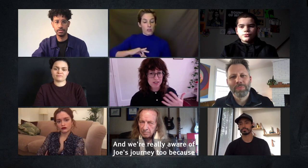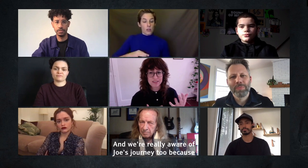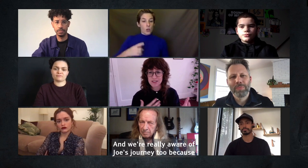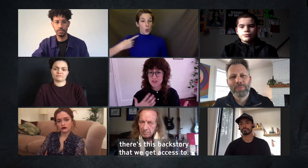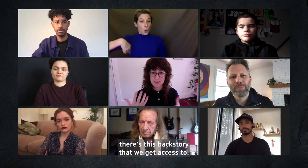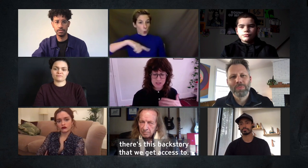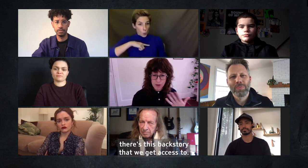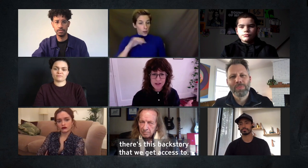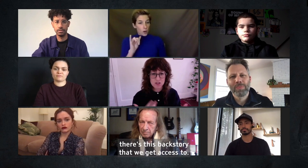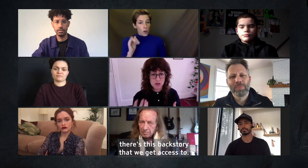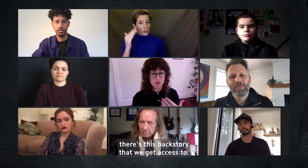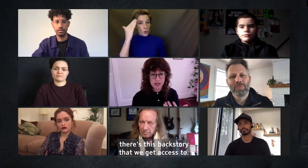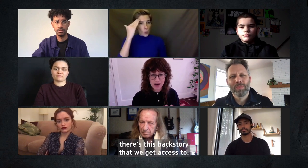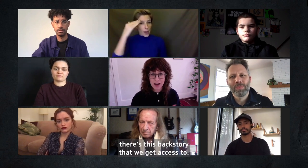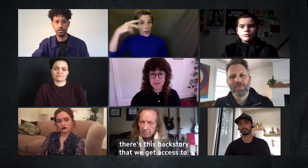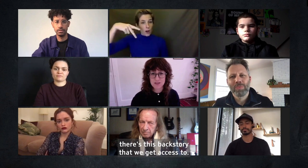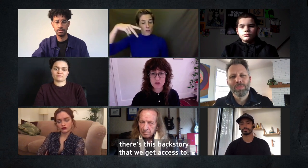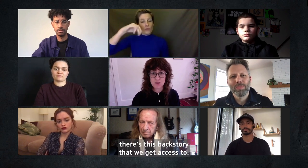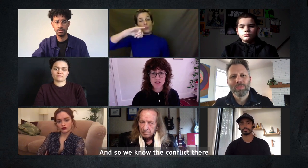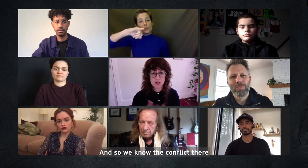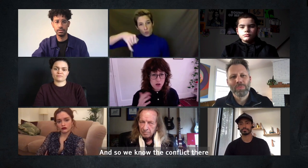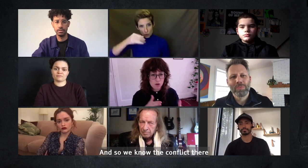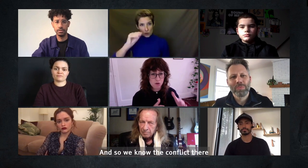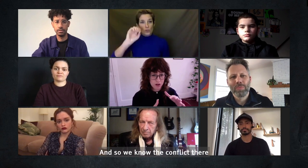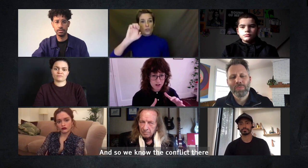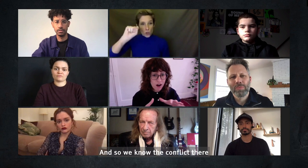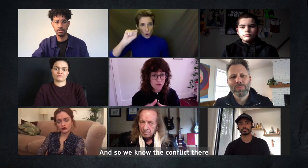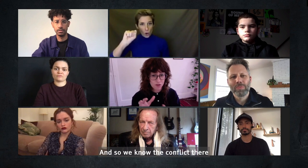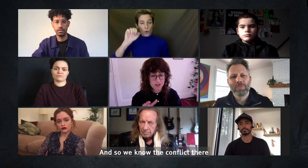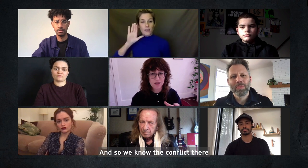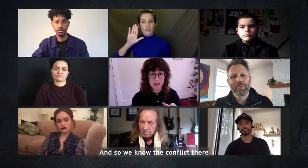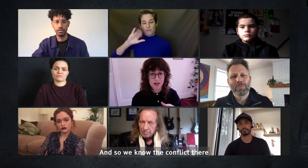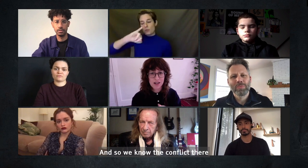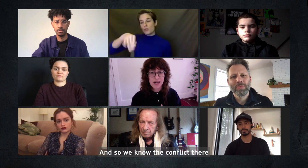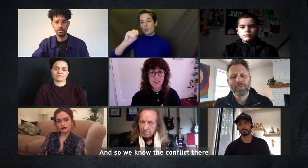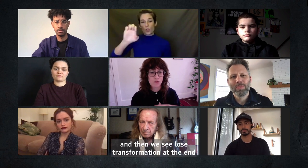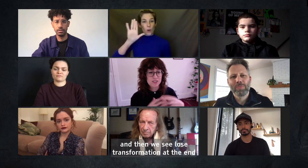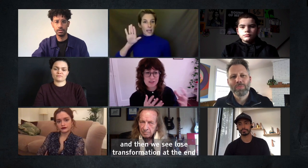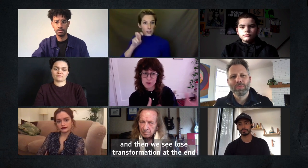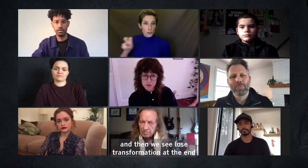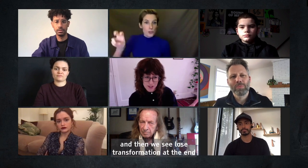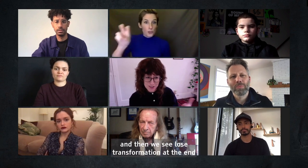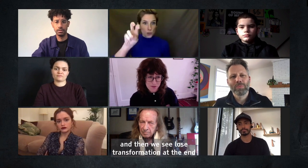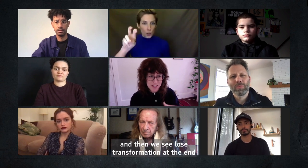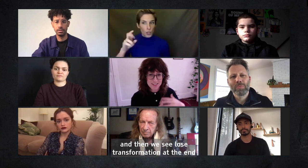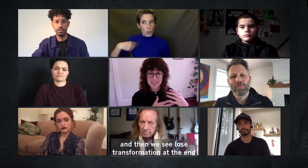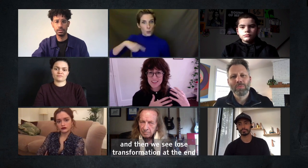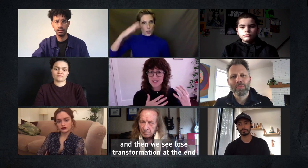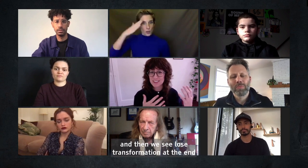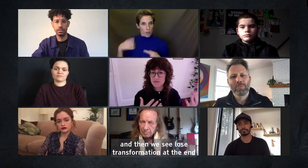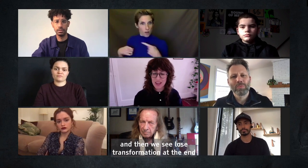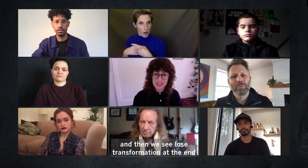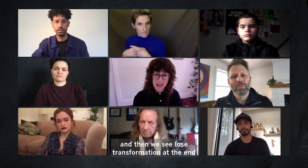too, because there's this backstory that we get access to. And so we know the conflict there. And then we see Lou's